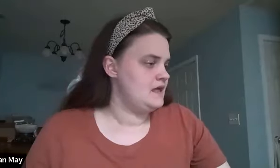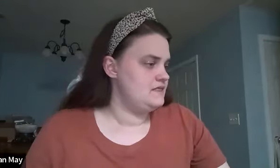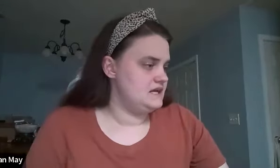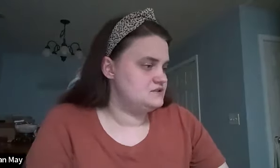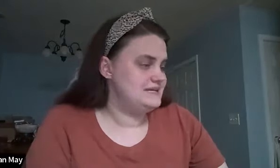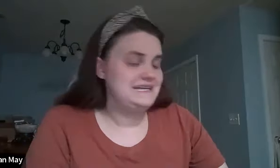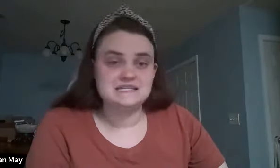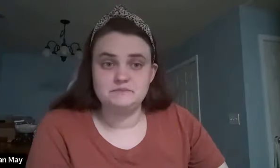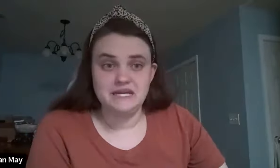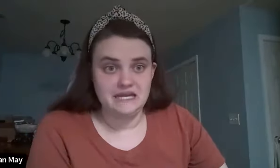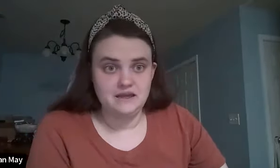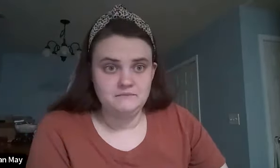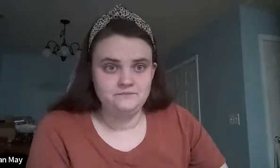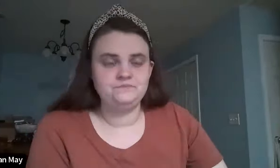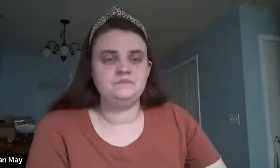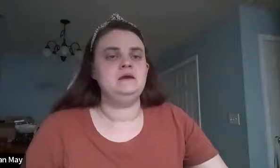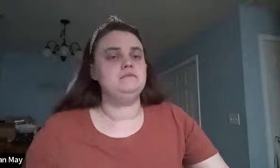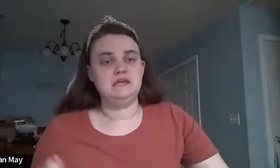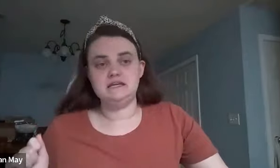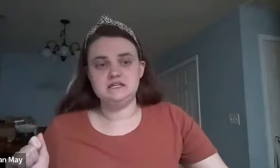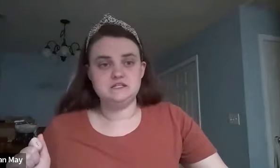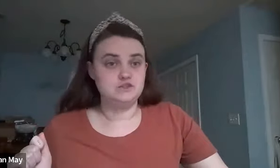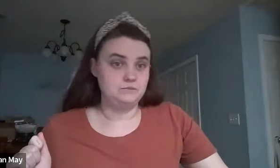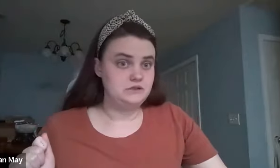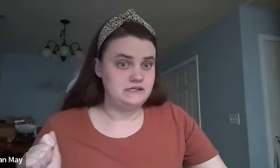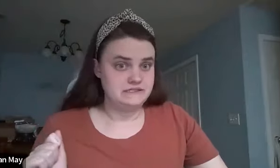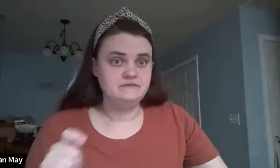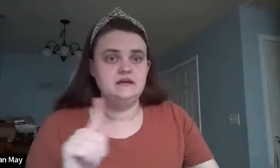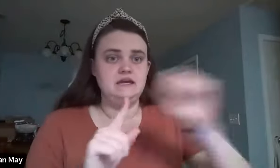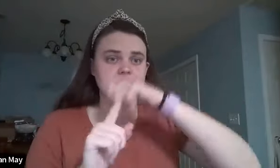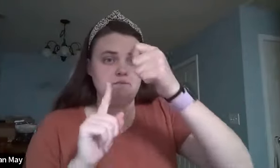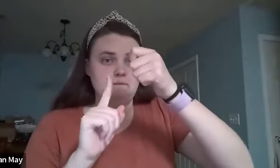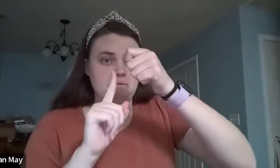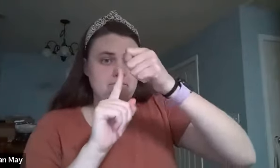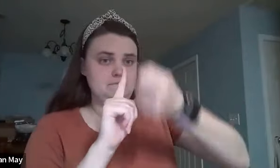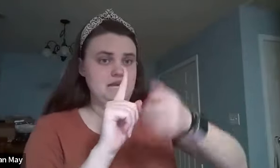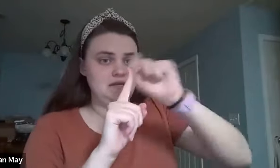The next one is banana. Banana is super easy. It's banana.